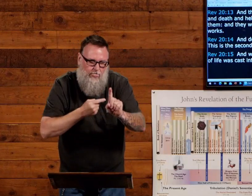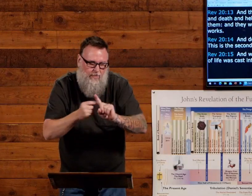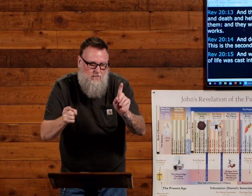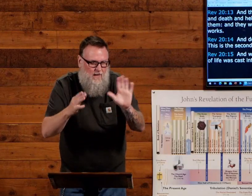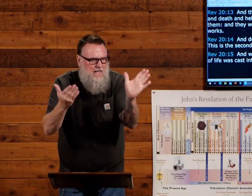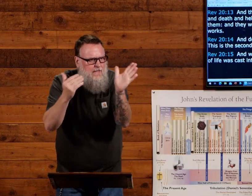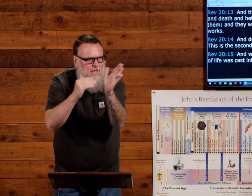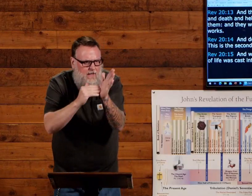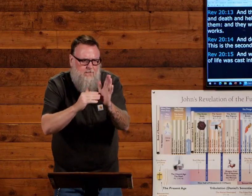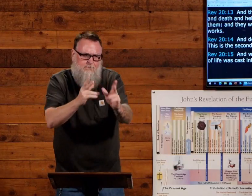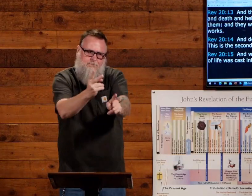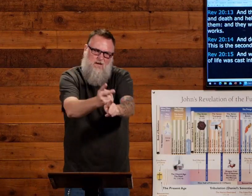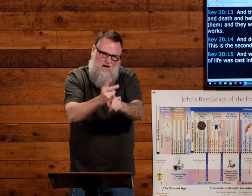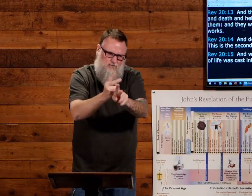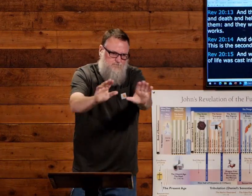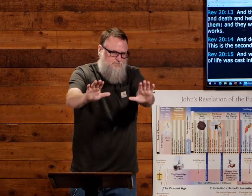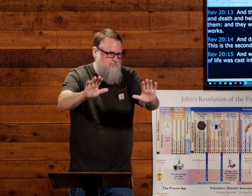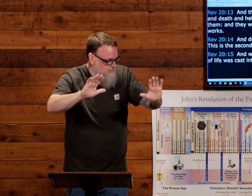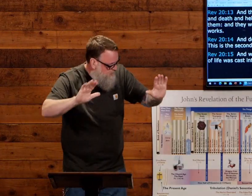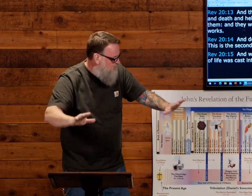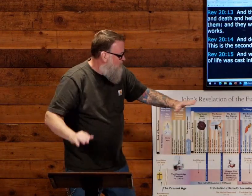those things. A little off the point again, but be careful.